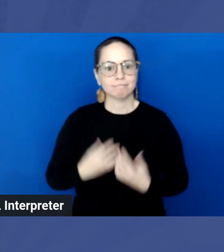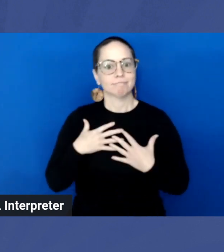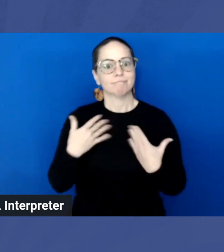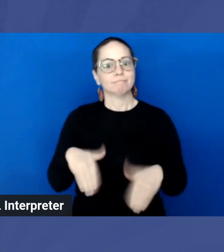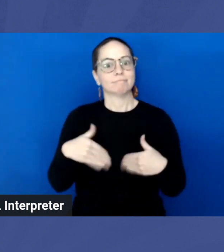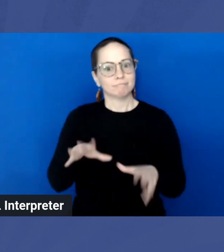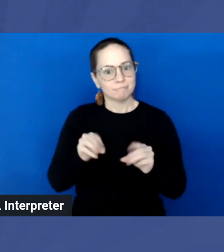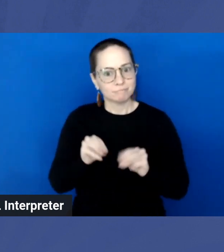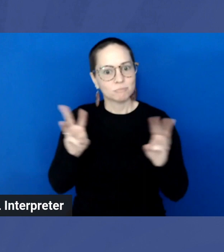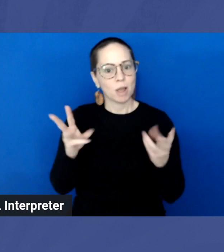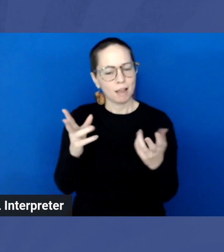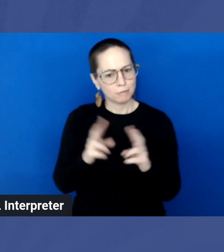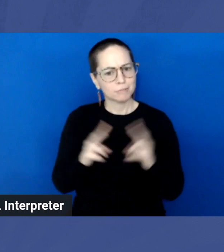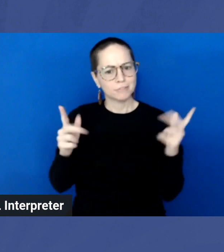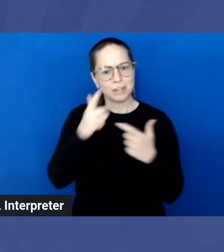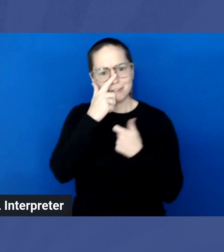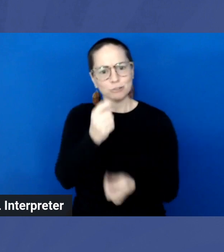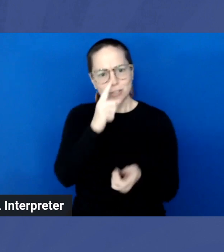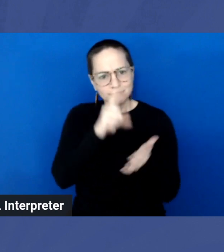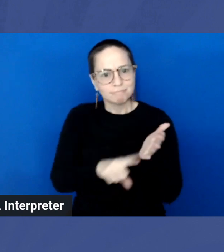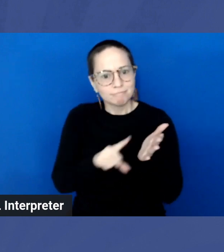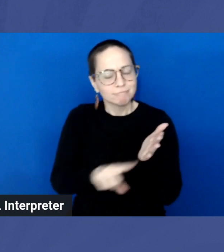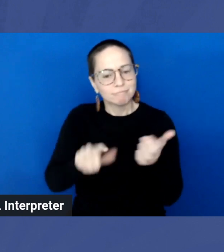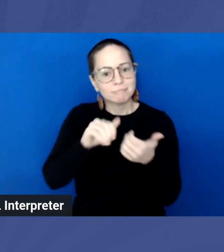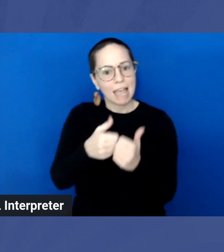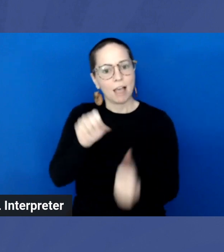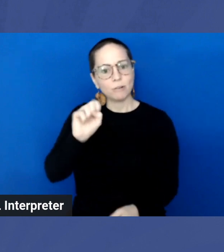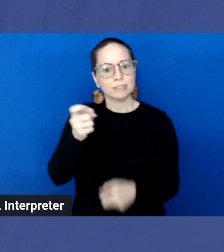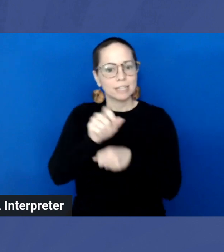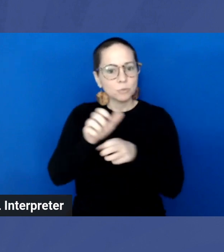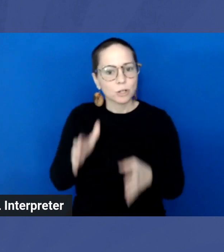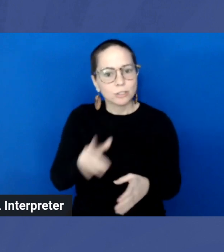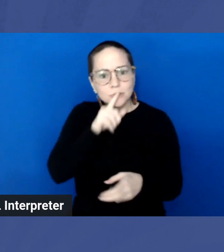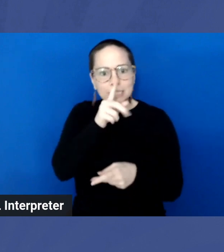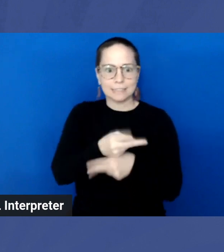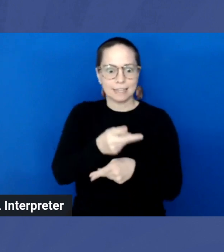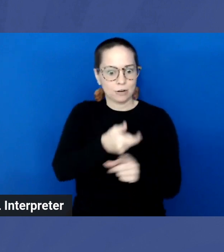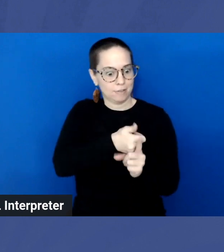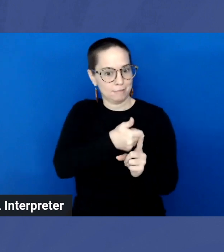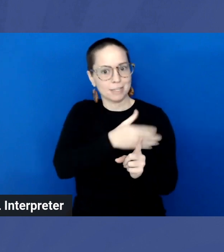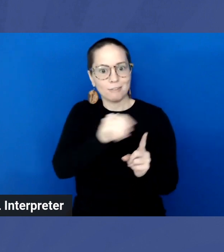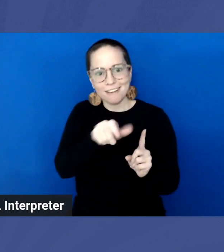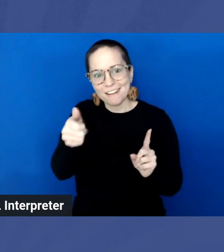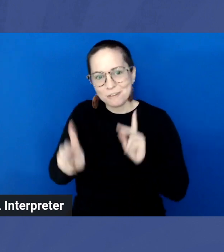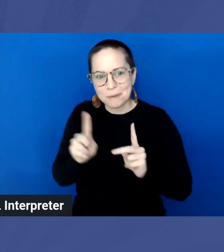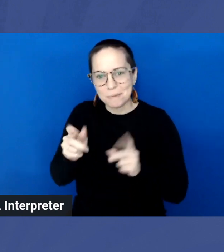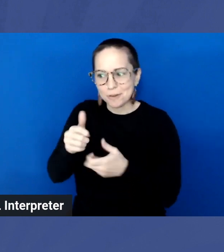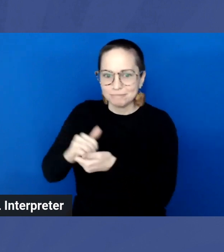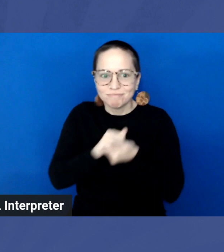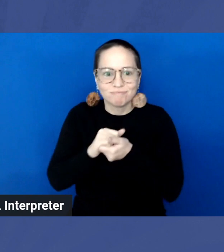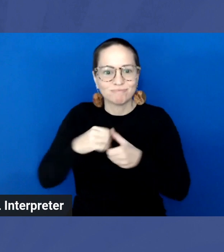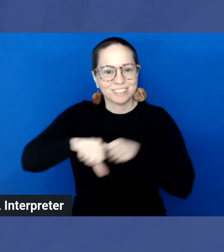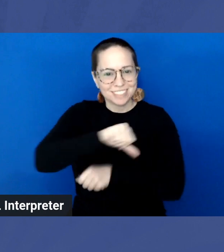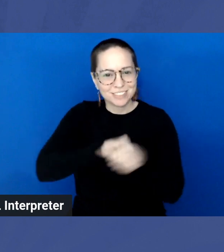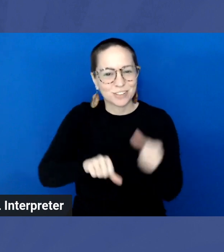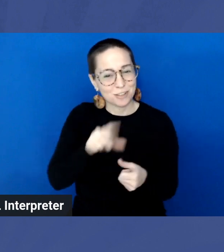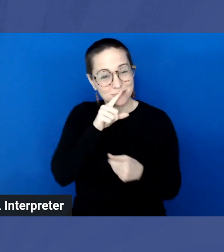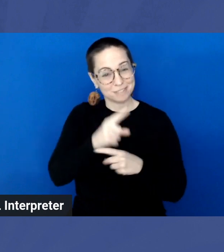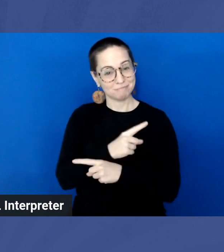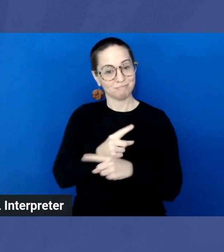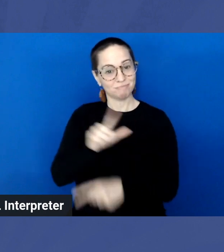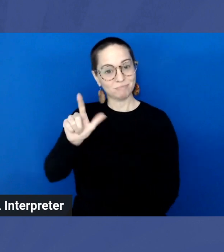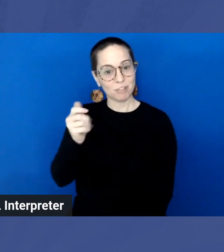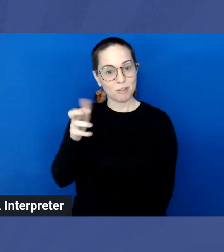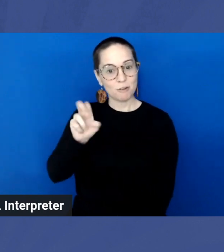be investigating how sex workers take care of themselves and each other through these important networks. And appropriately, Lauren's piece was